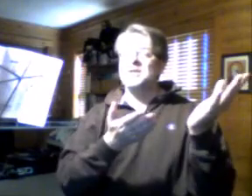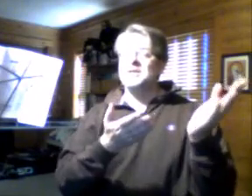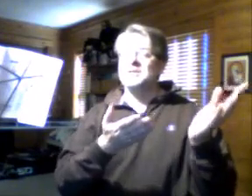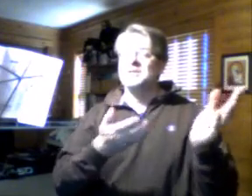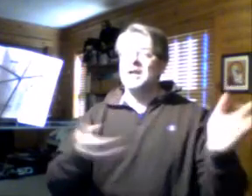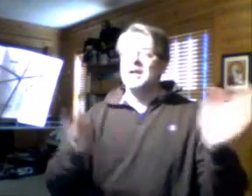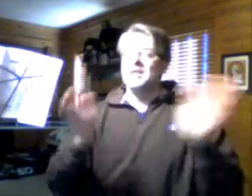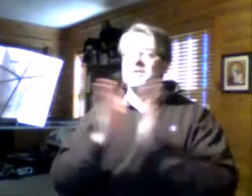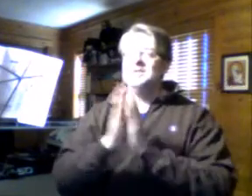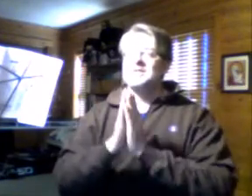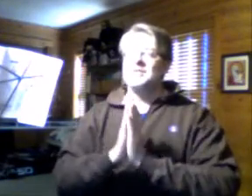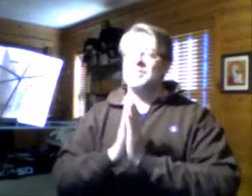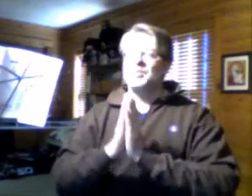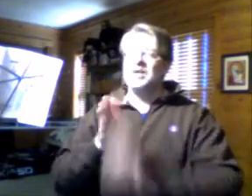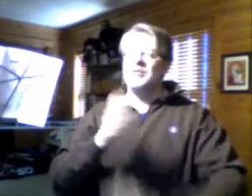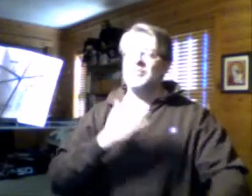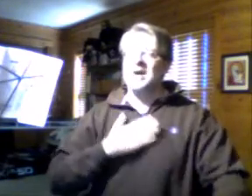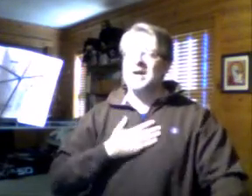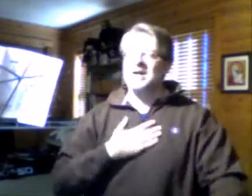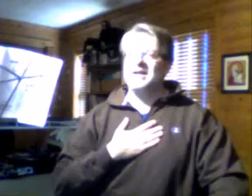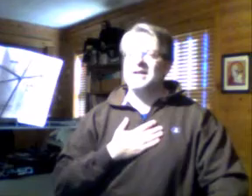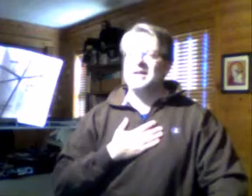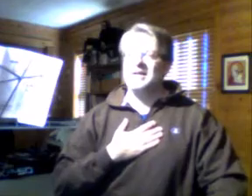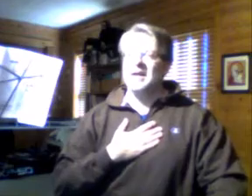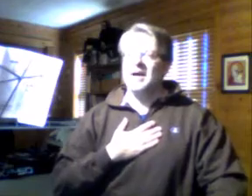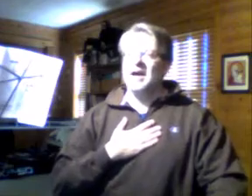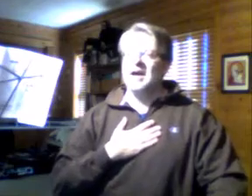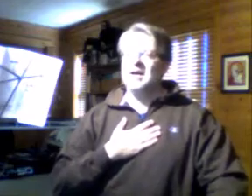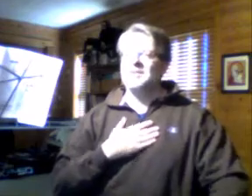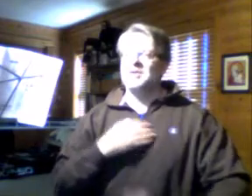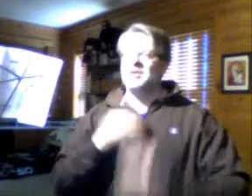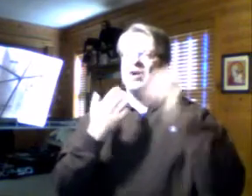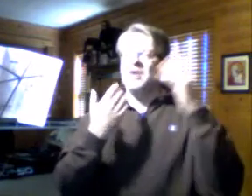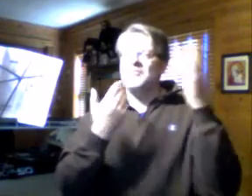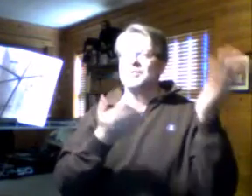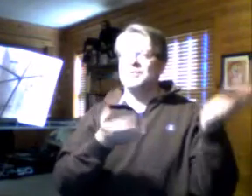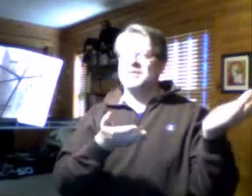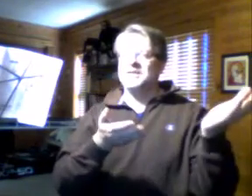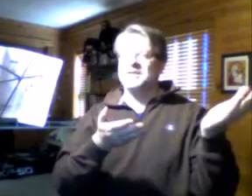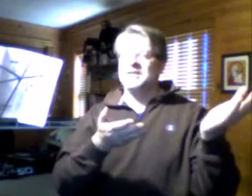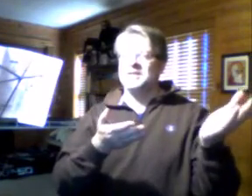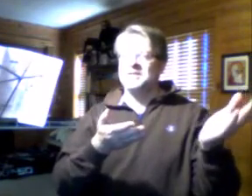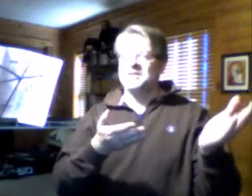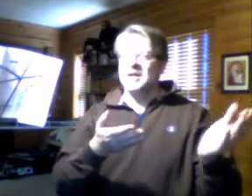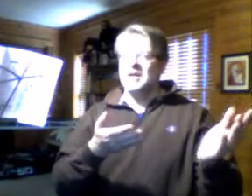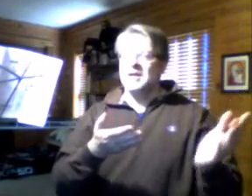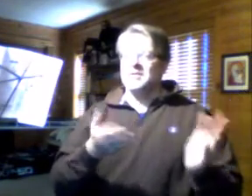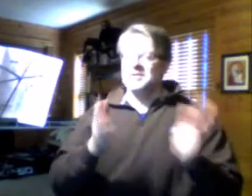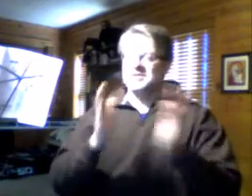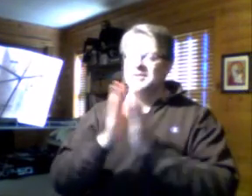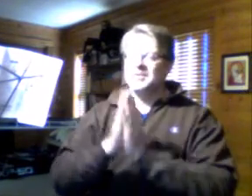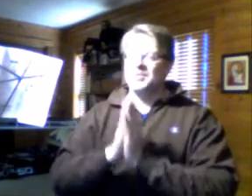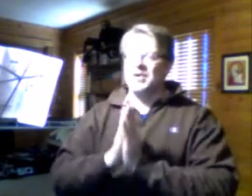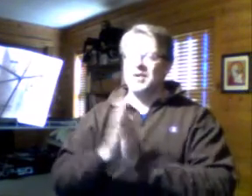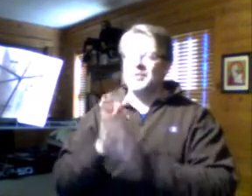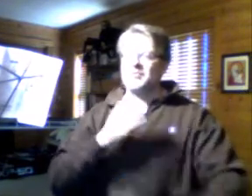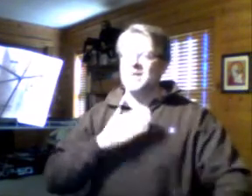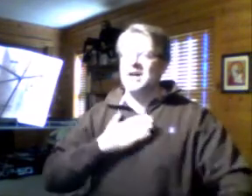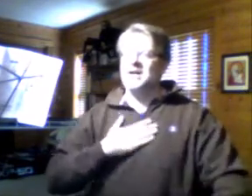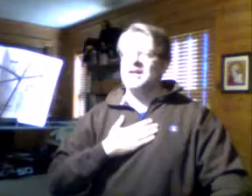it. This little prayer of mine, I'm gonna offer it. This little prayer of